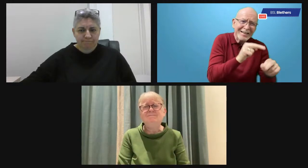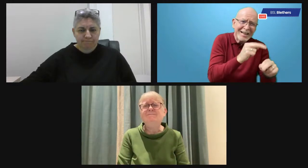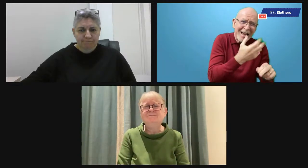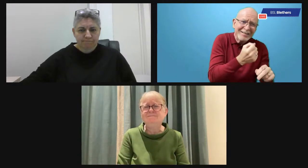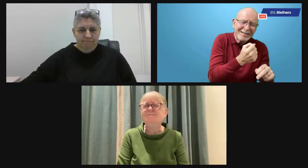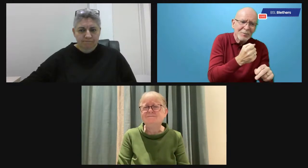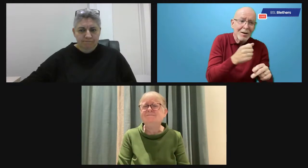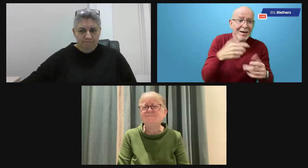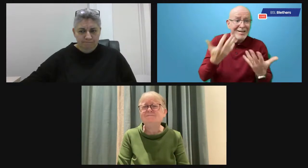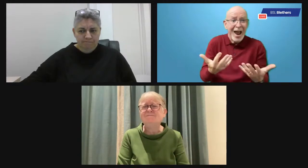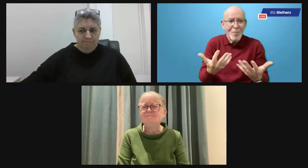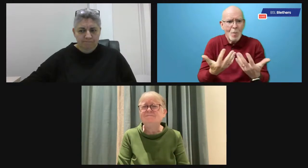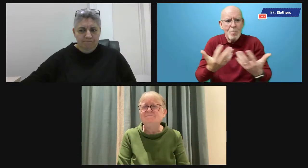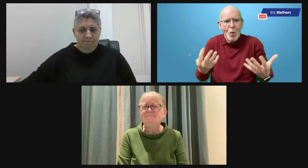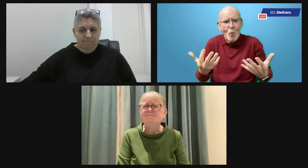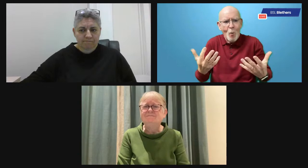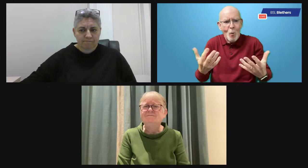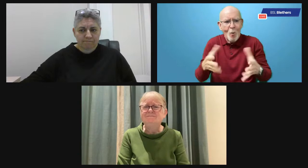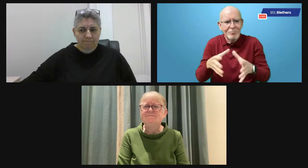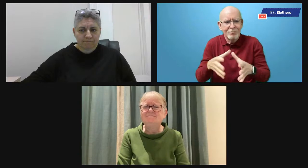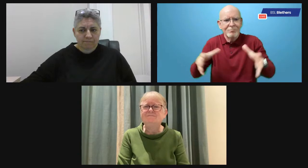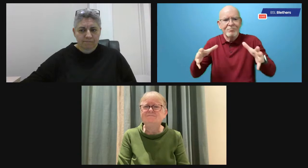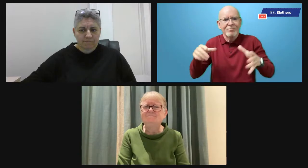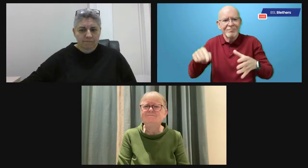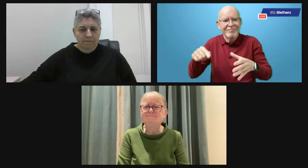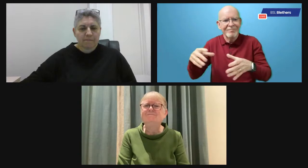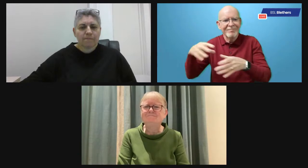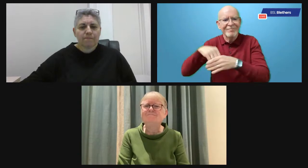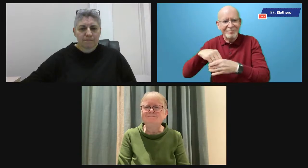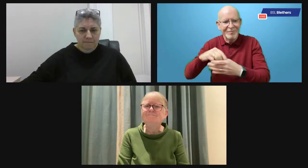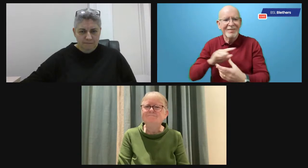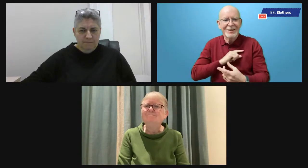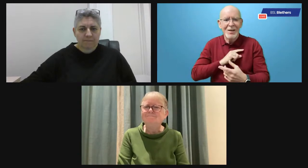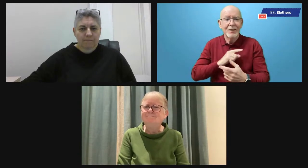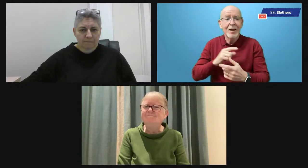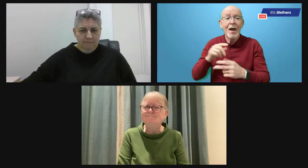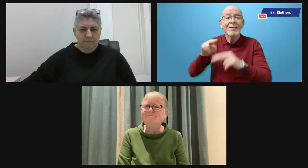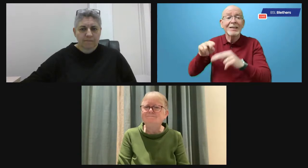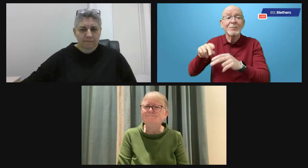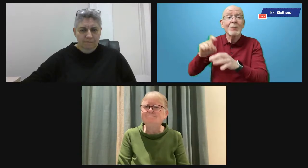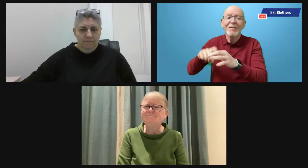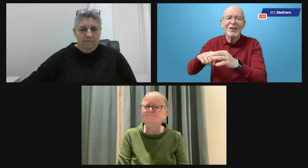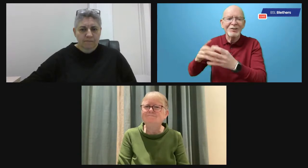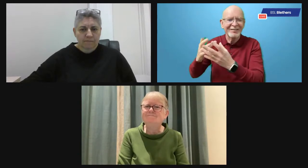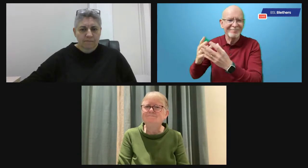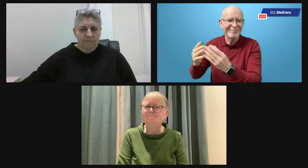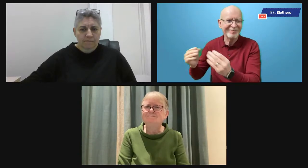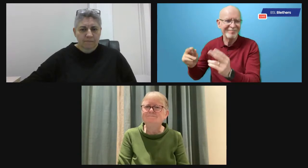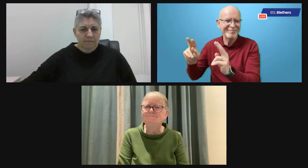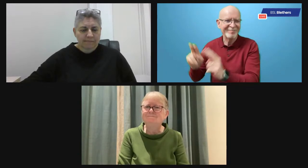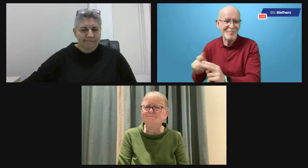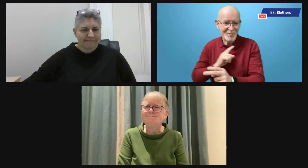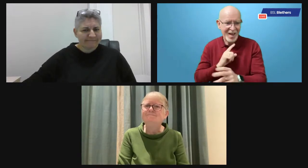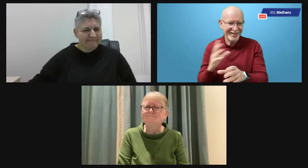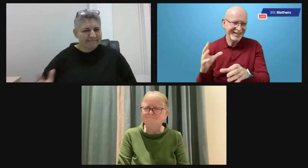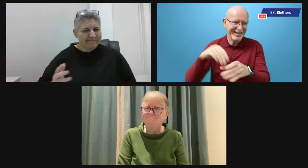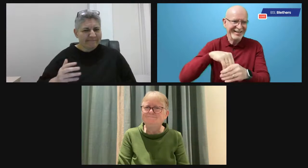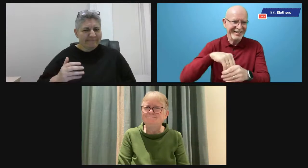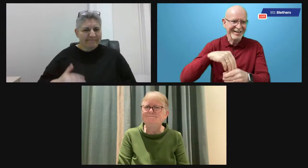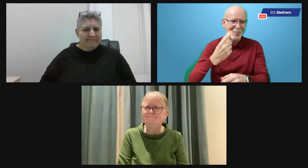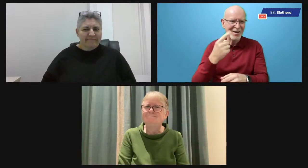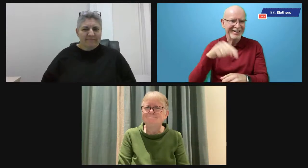skill you had Yes. to learn. We always had it. It's not a new thing. It was always there. It was just separated as now it's